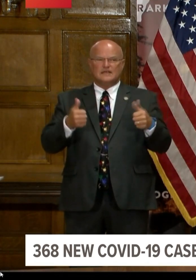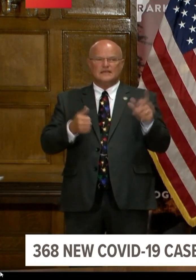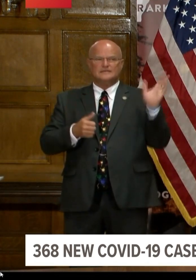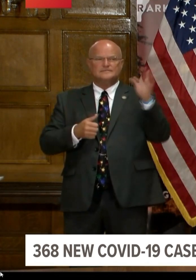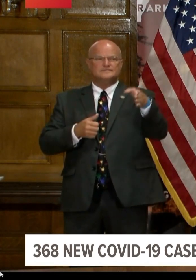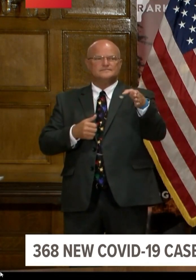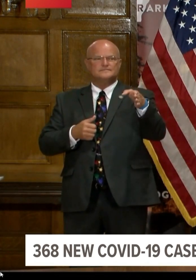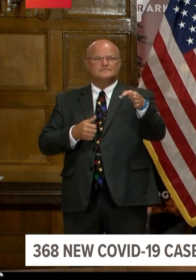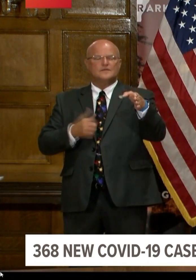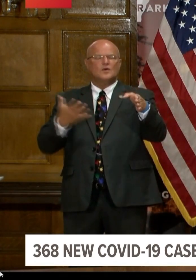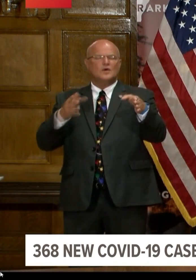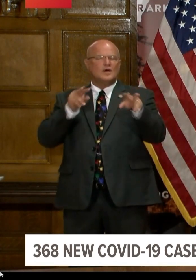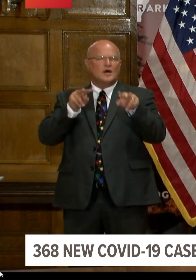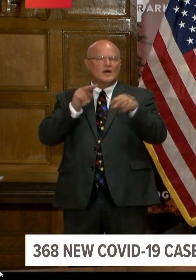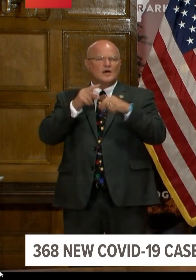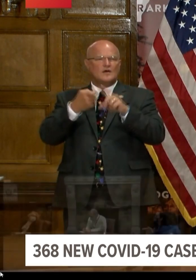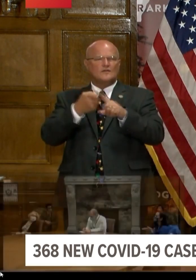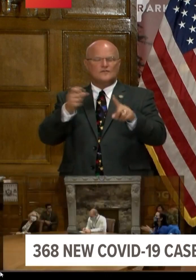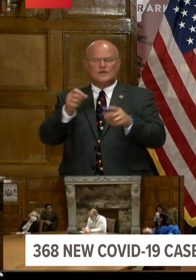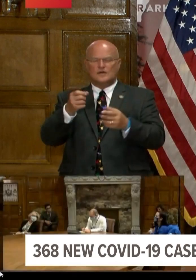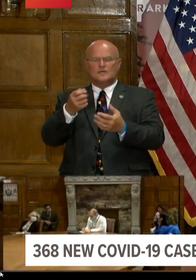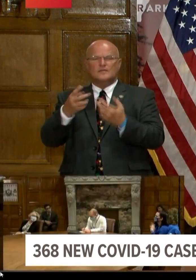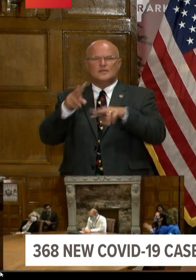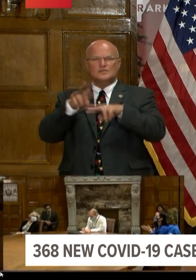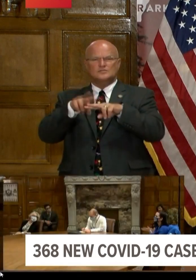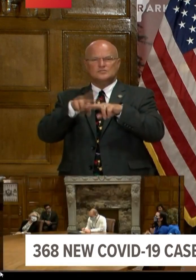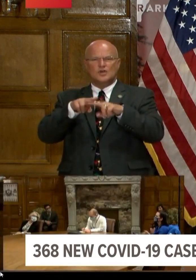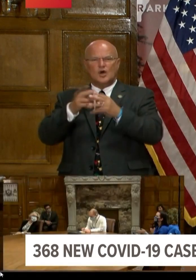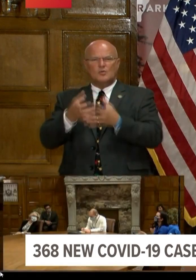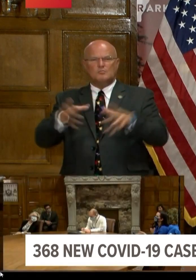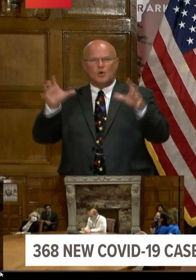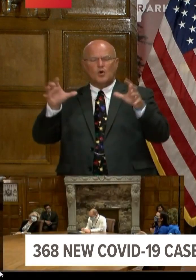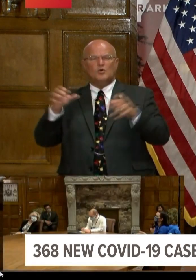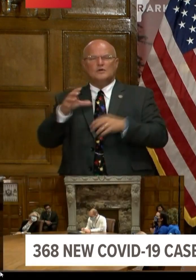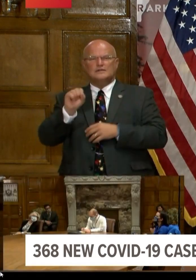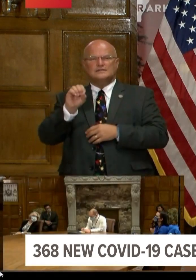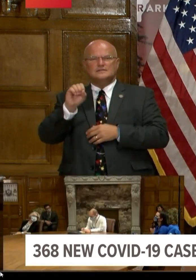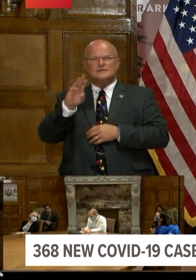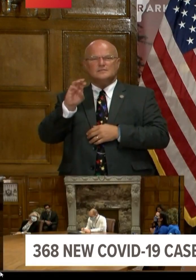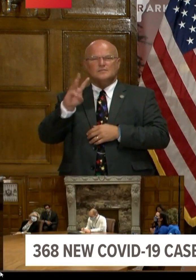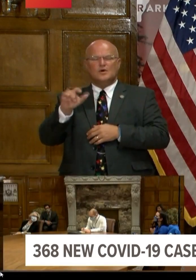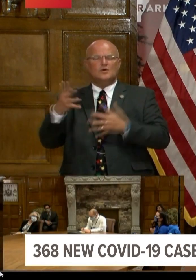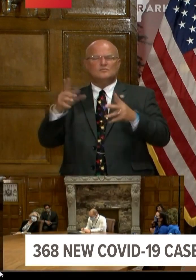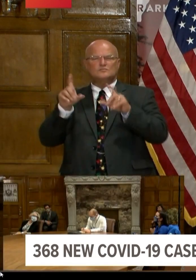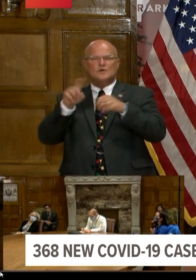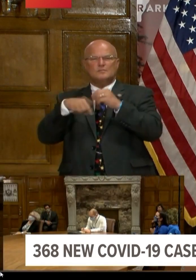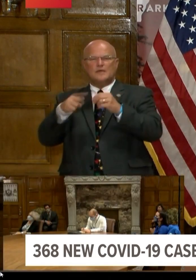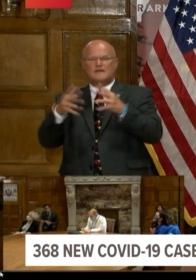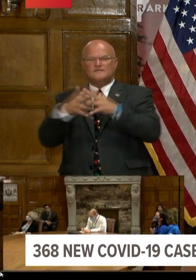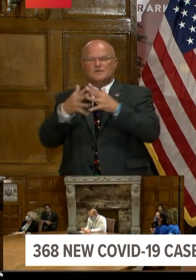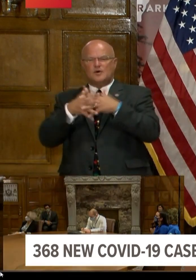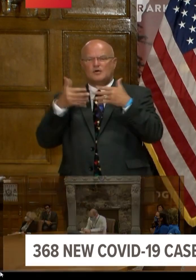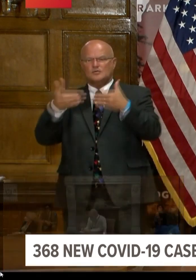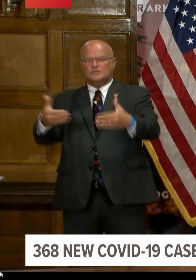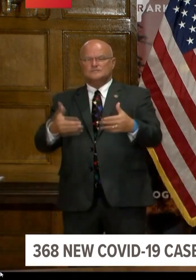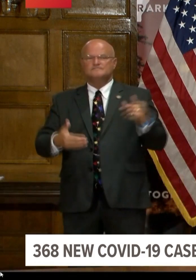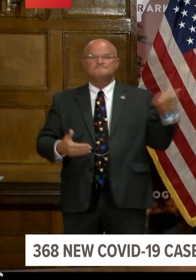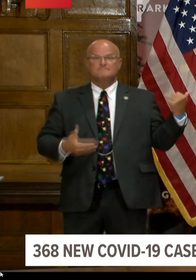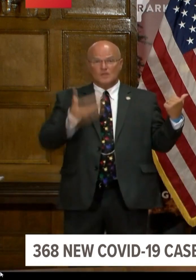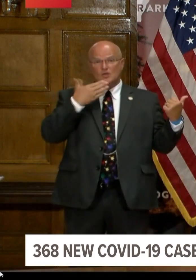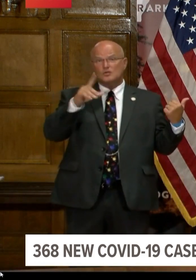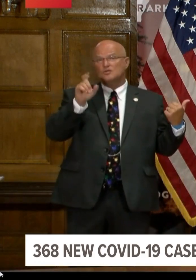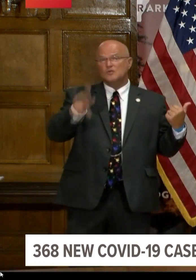Yes. What were your observations from the Salt Bowl, and do you question moving forward with football? Great question,